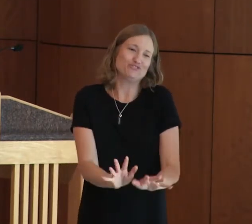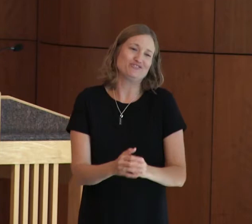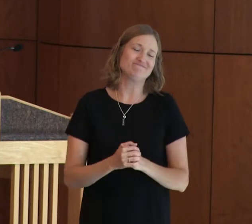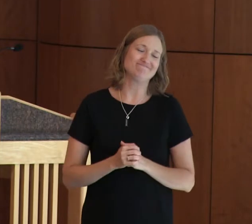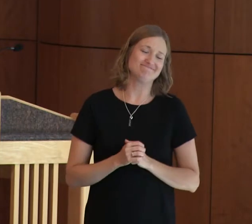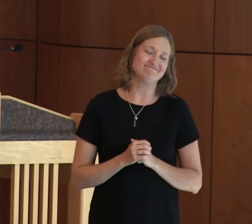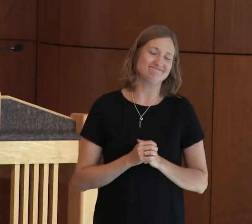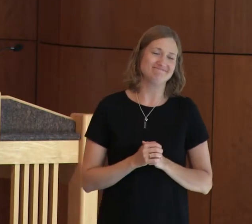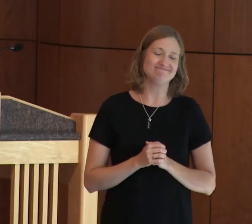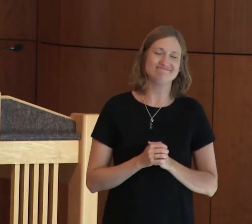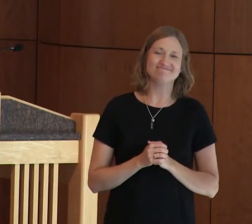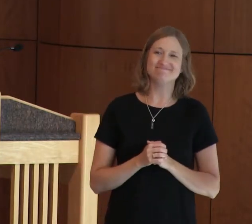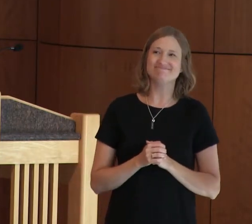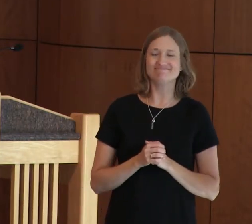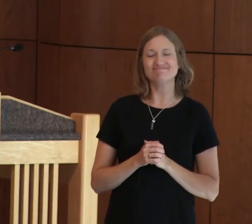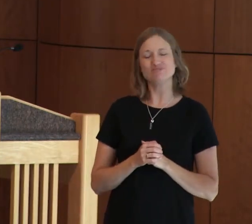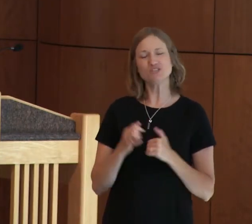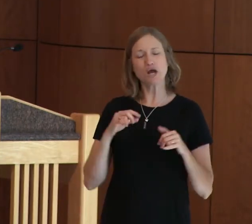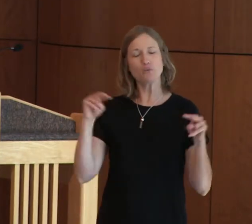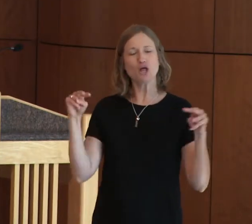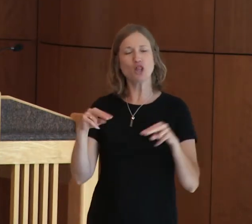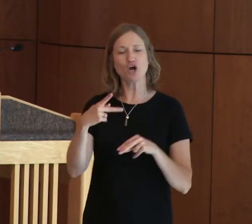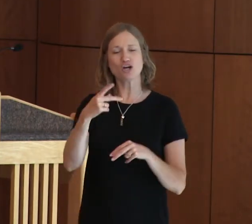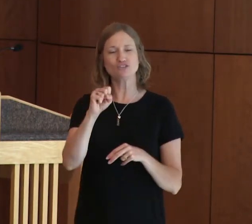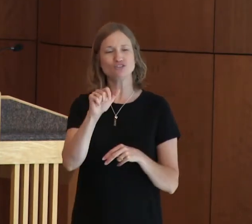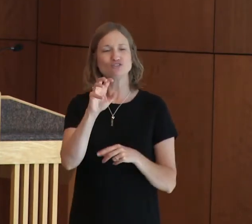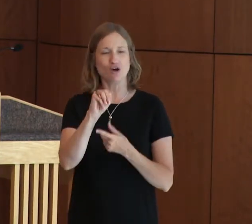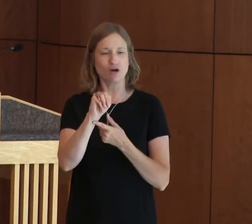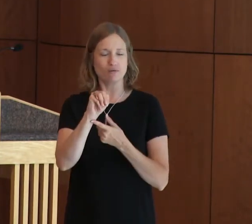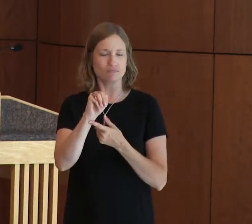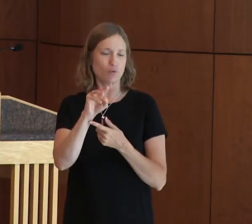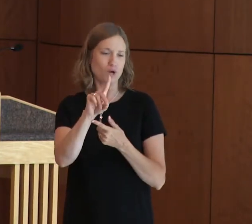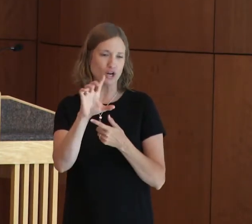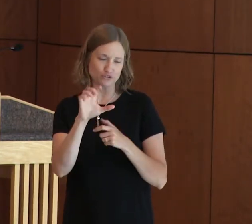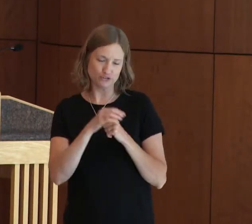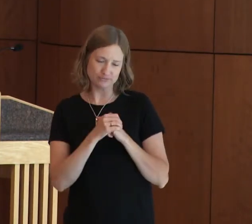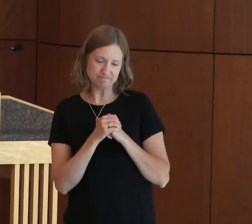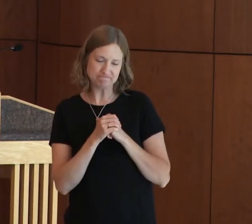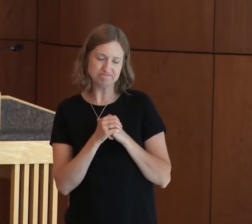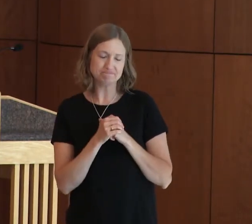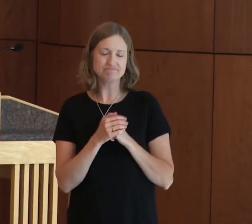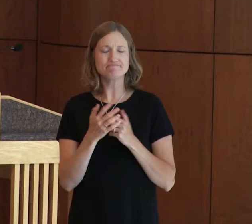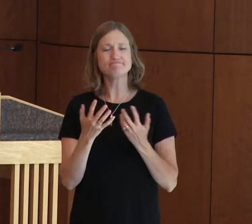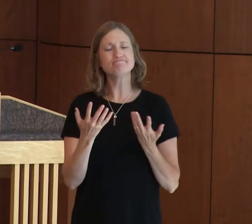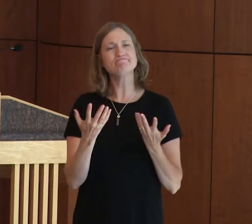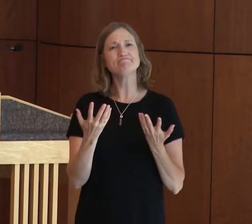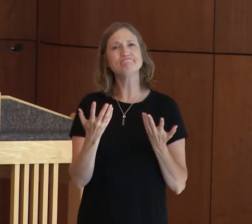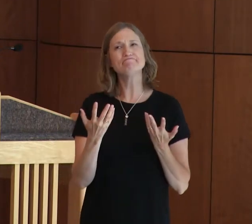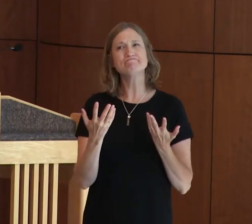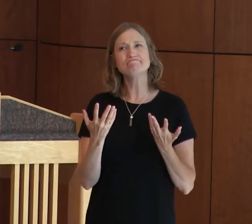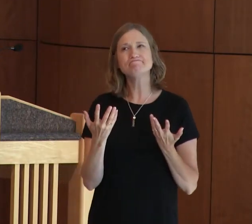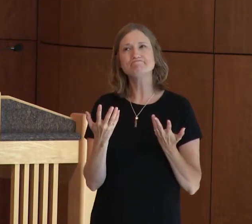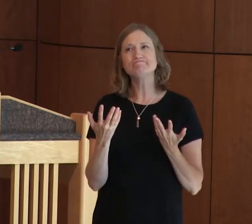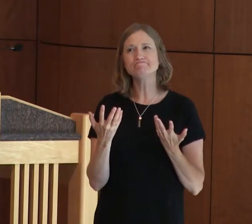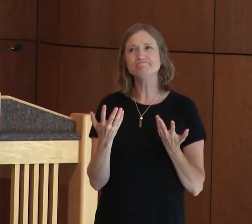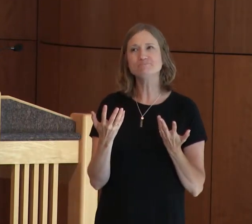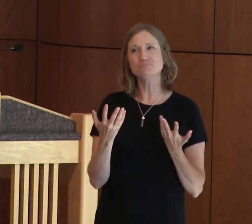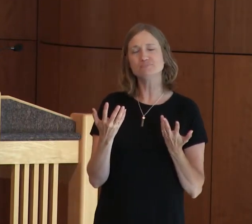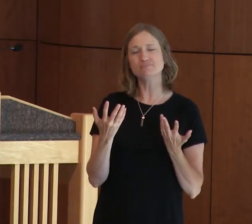As we turn to the 100th Psalm for today, I think that that's part of what gets